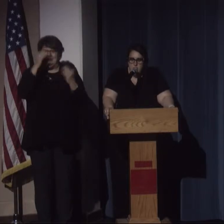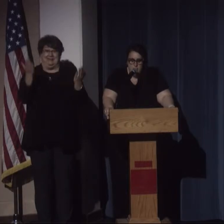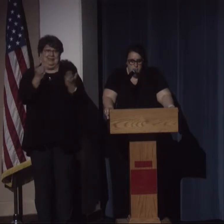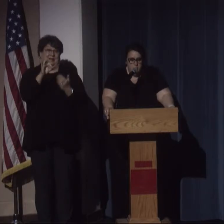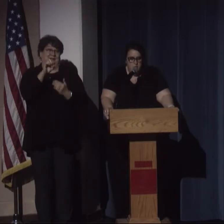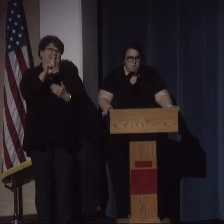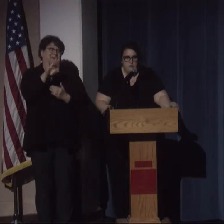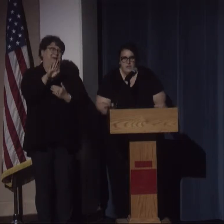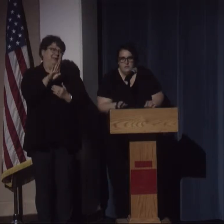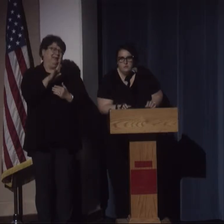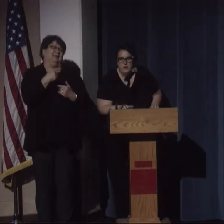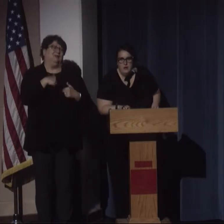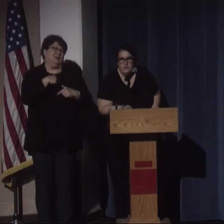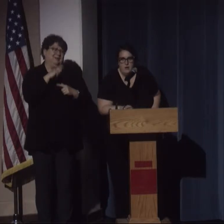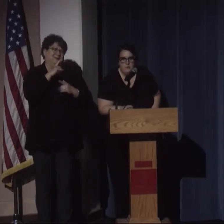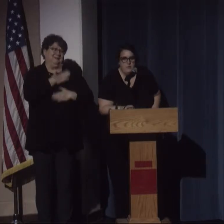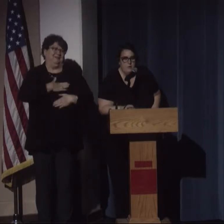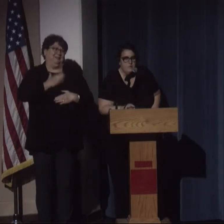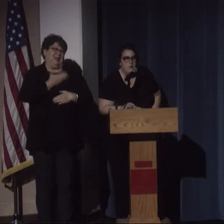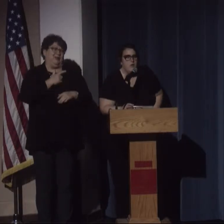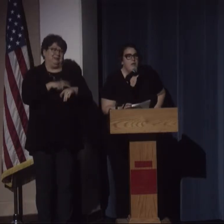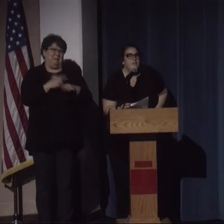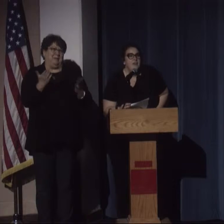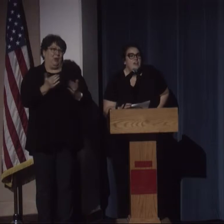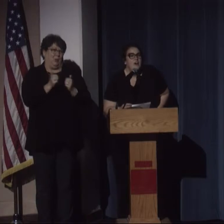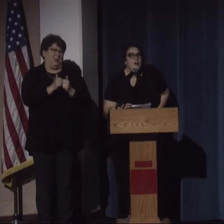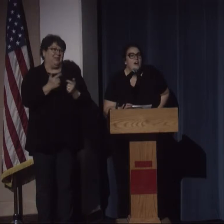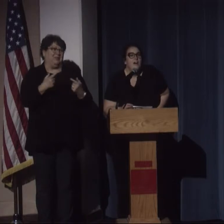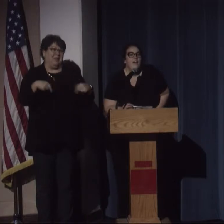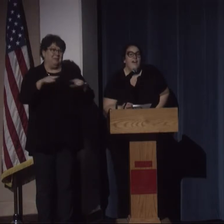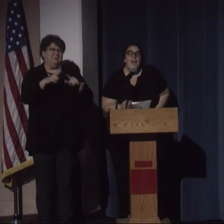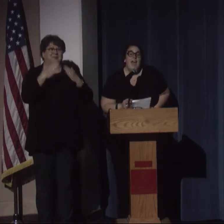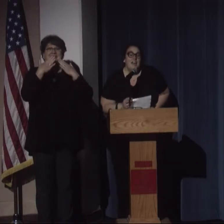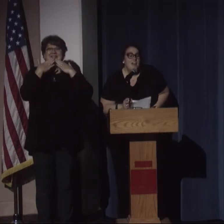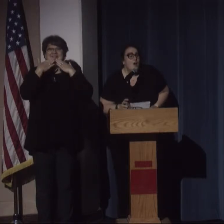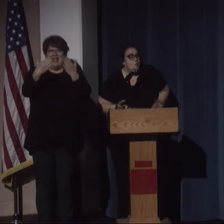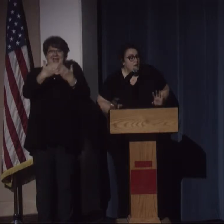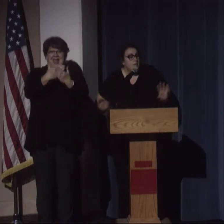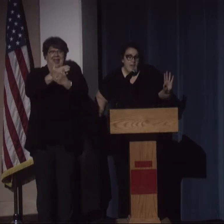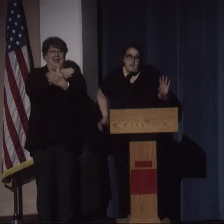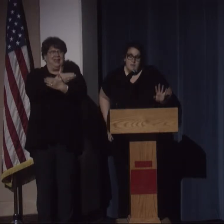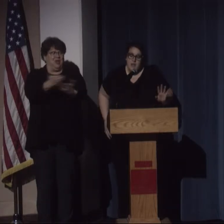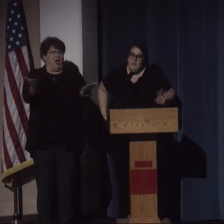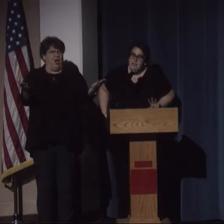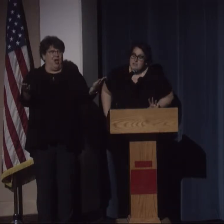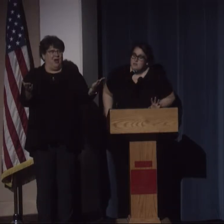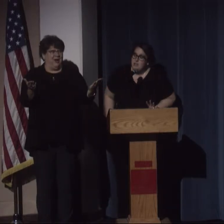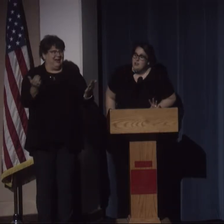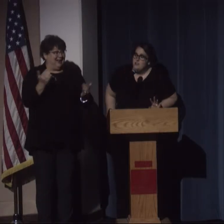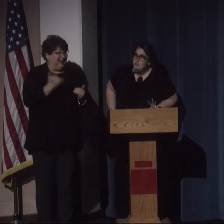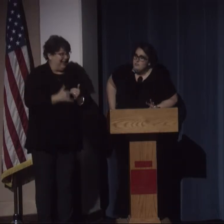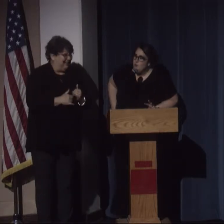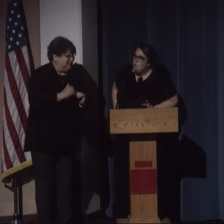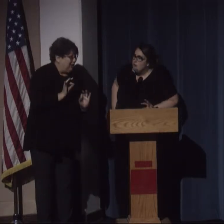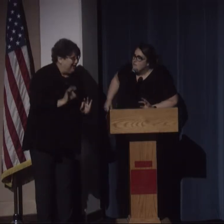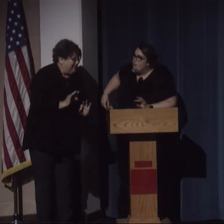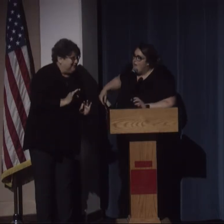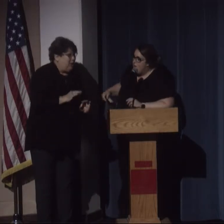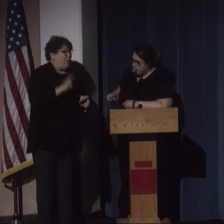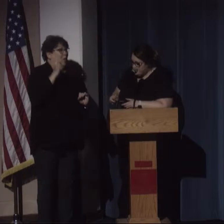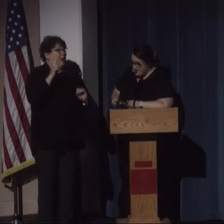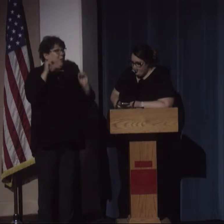FSDB. We truly enjoy our time with them. So thank y'all. And last but not least, I'm gonna introduce our